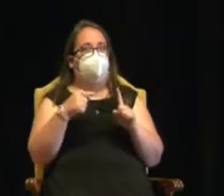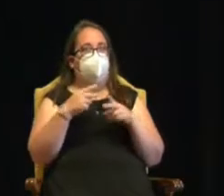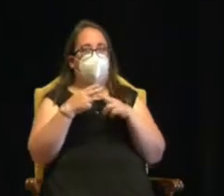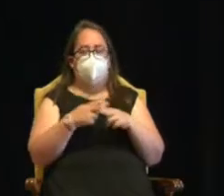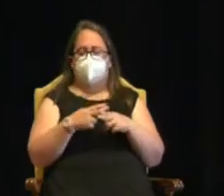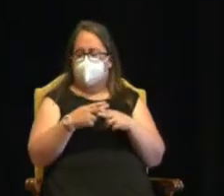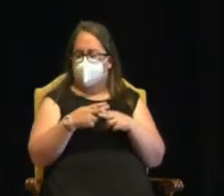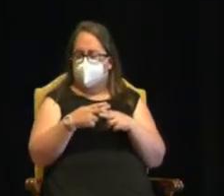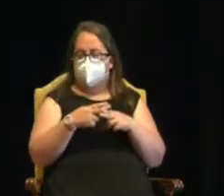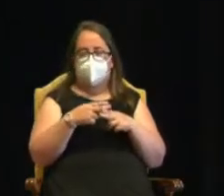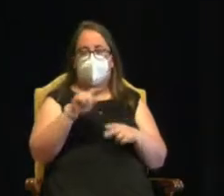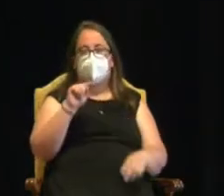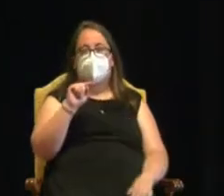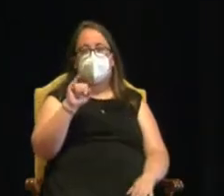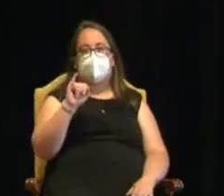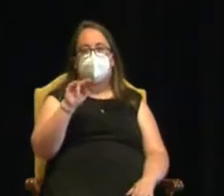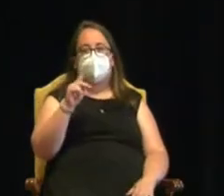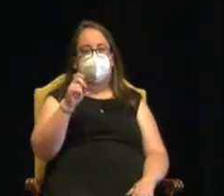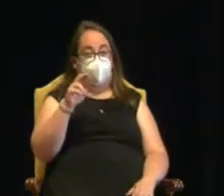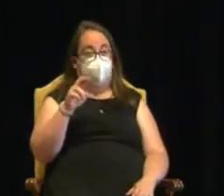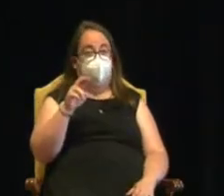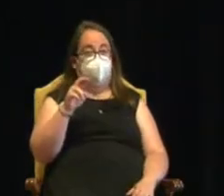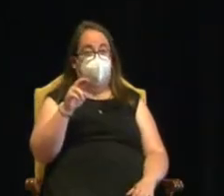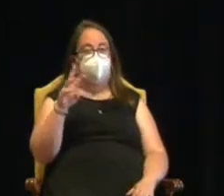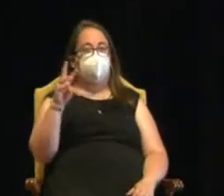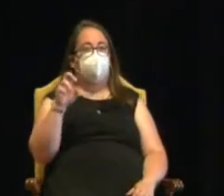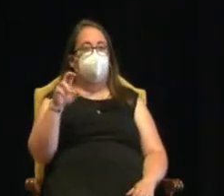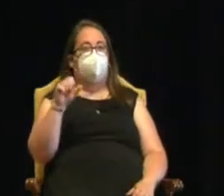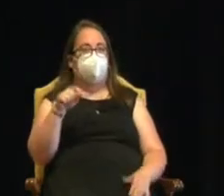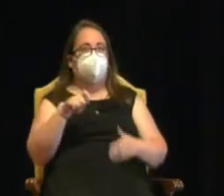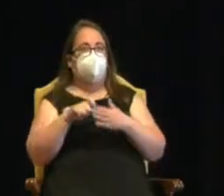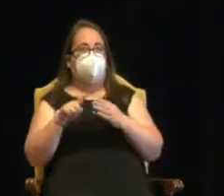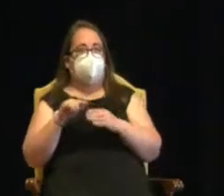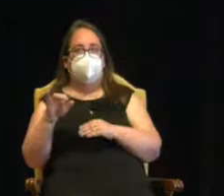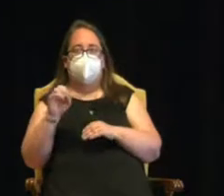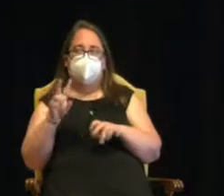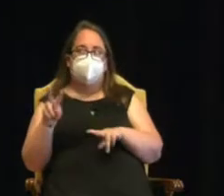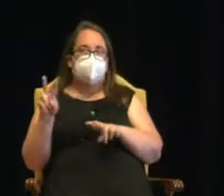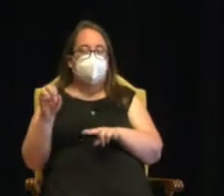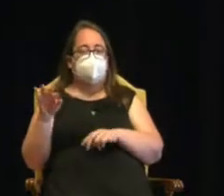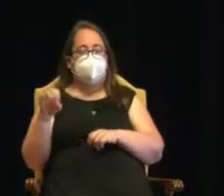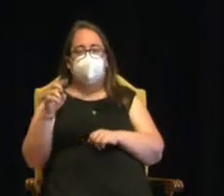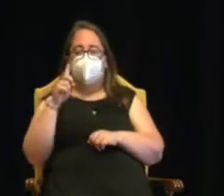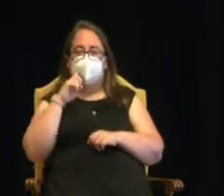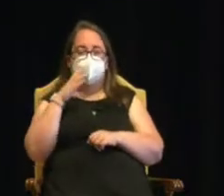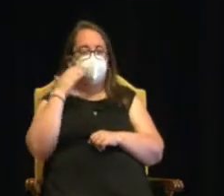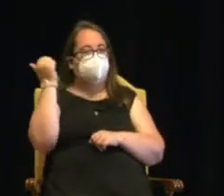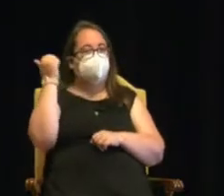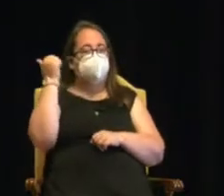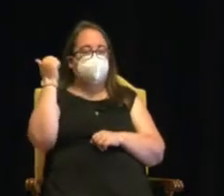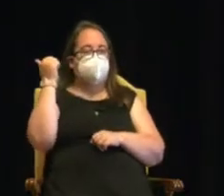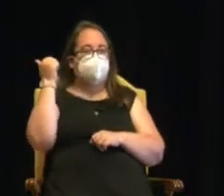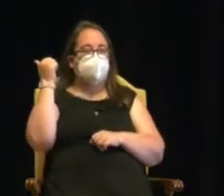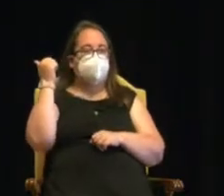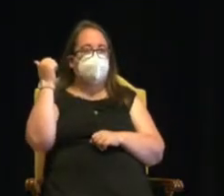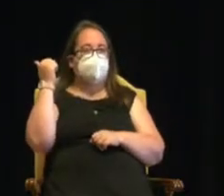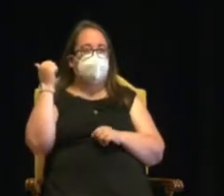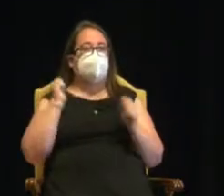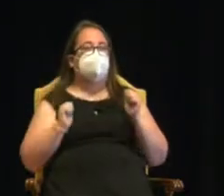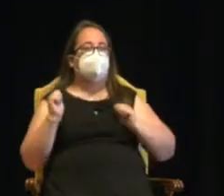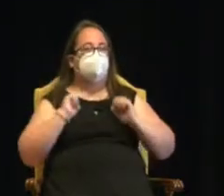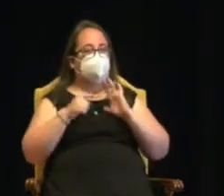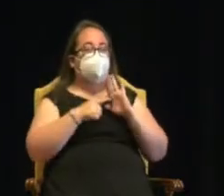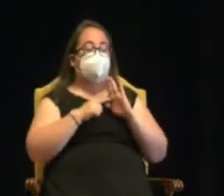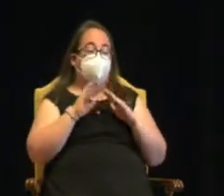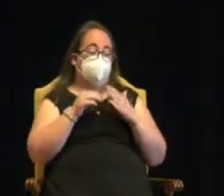Tingler or something. Waters wrote about Castle. He adored Castle. He thought he was one of the greatest like showmen of all time.